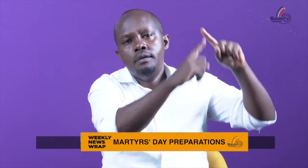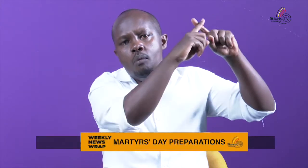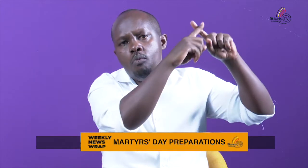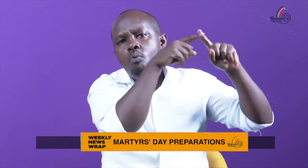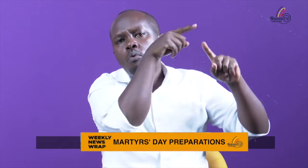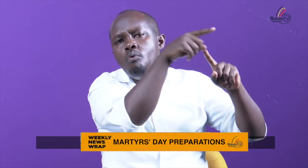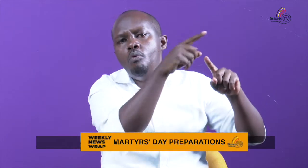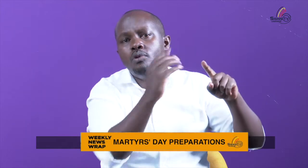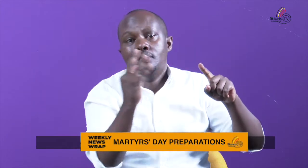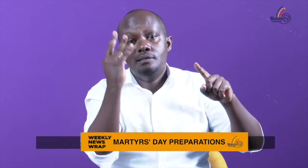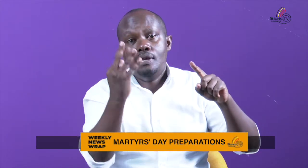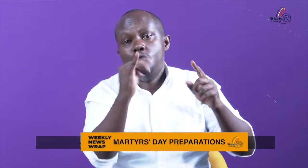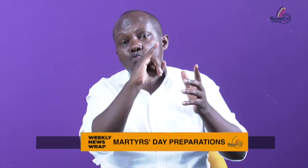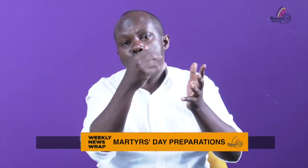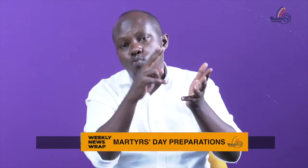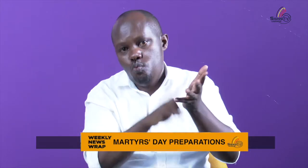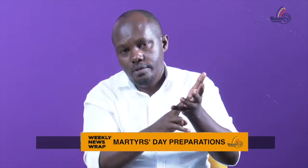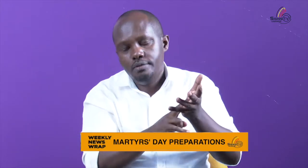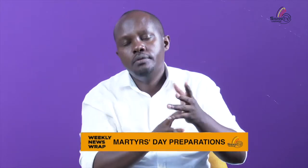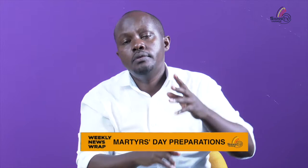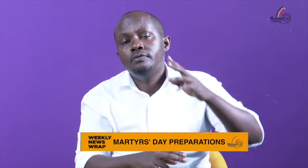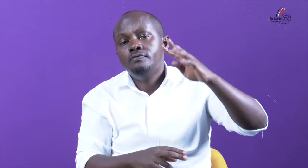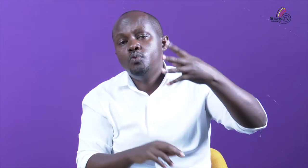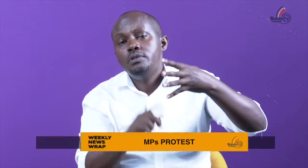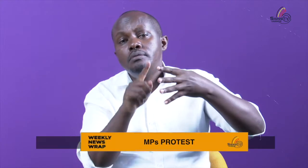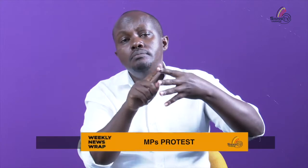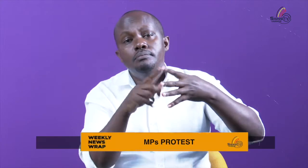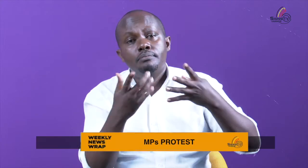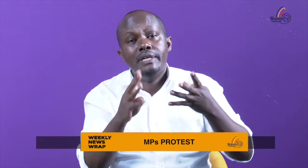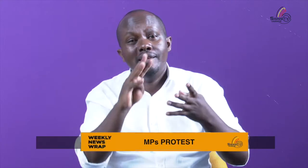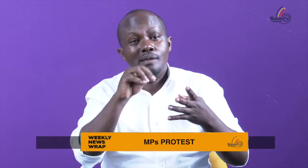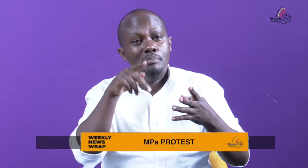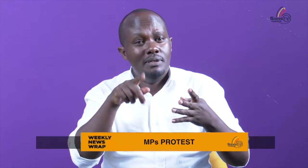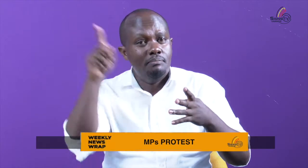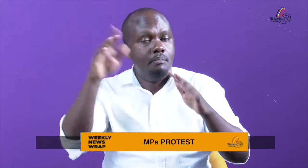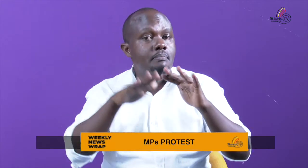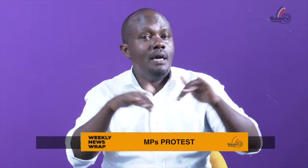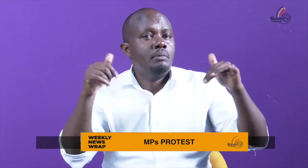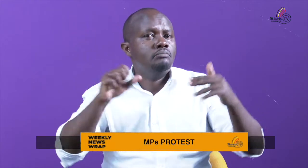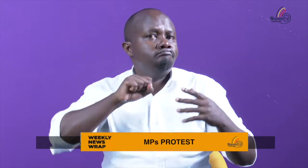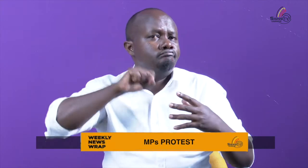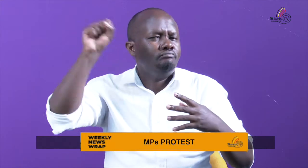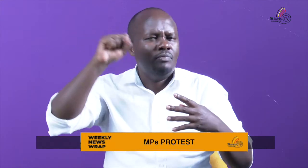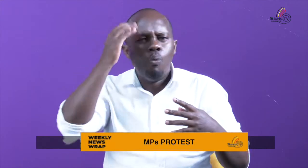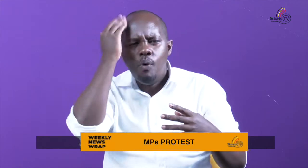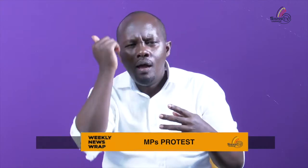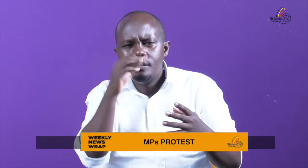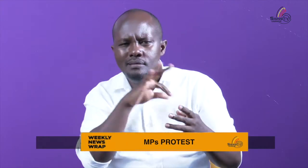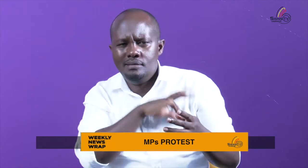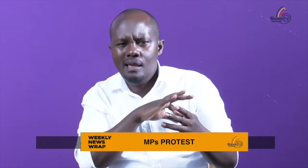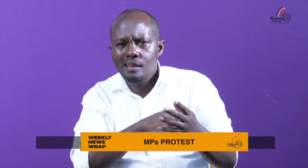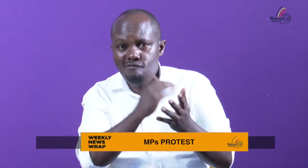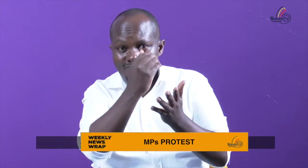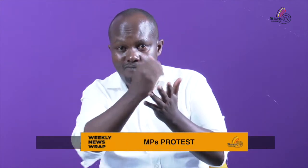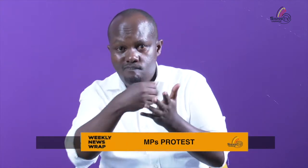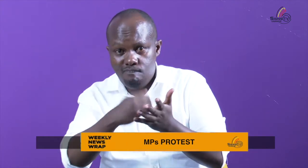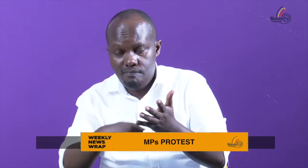Mother's Day preparations. MPs protest cash deductions.